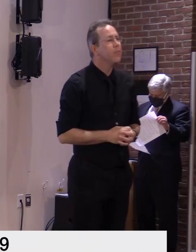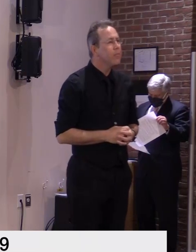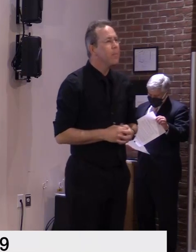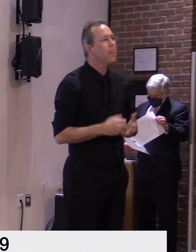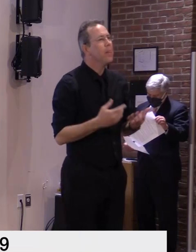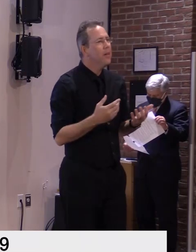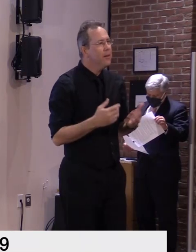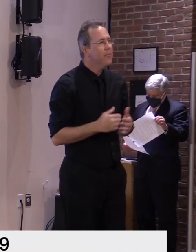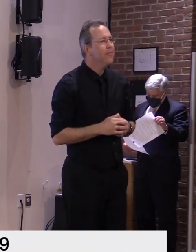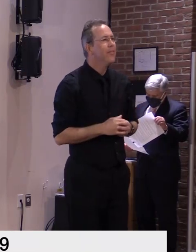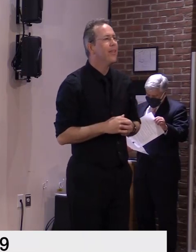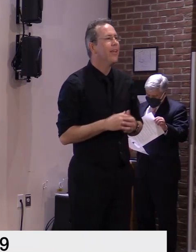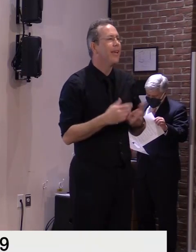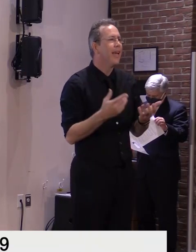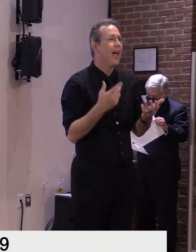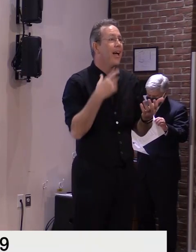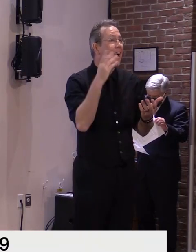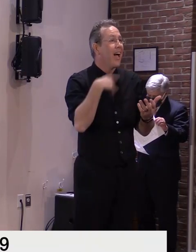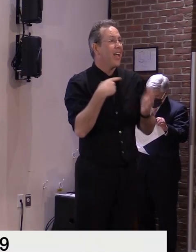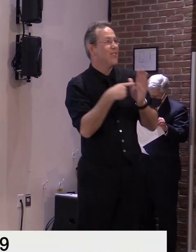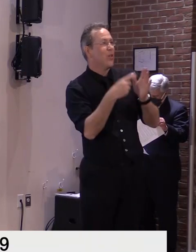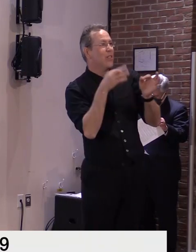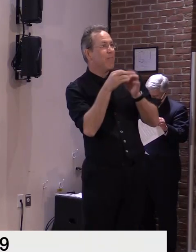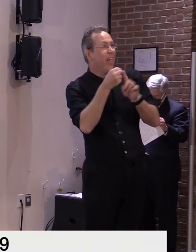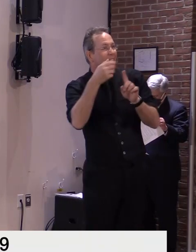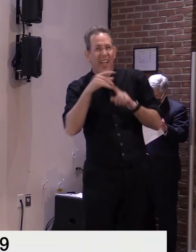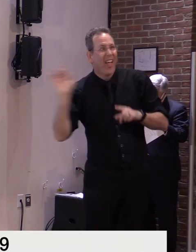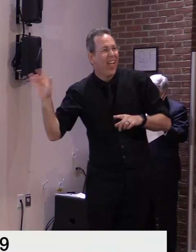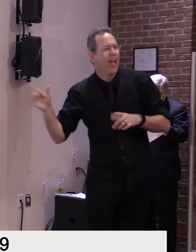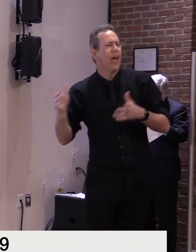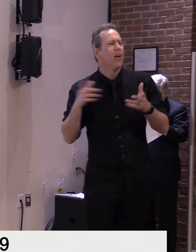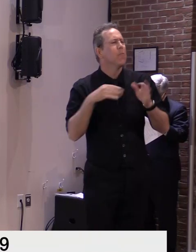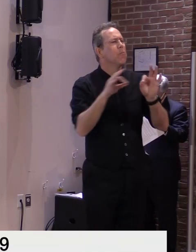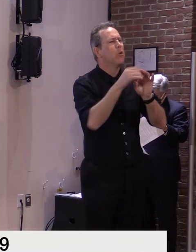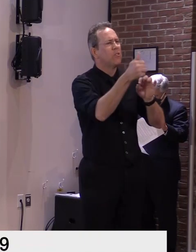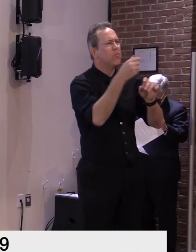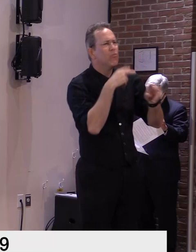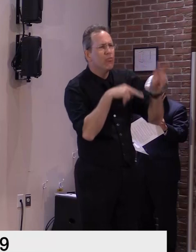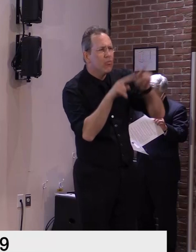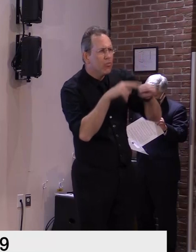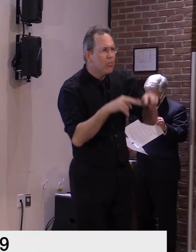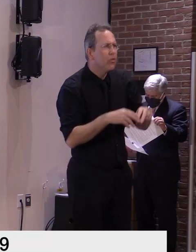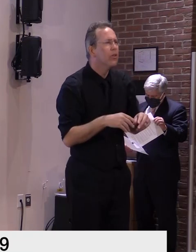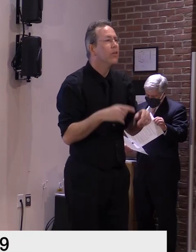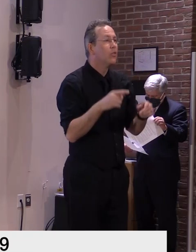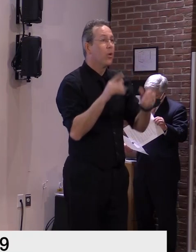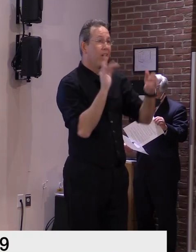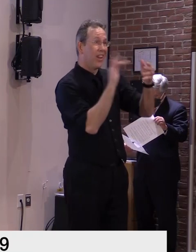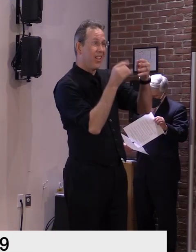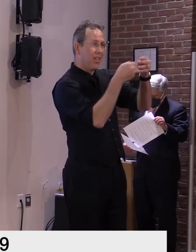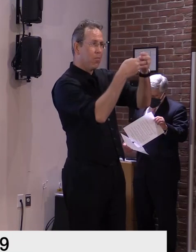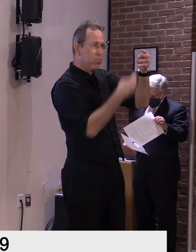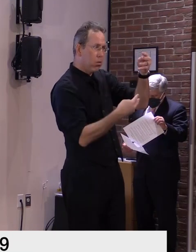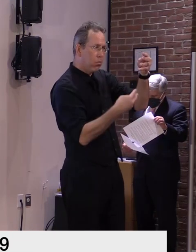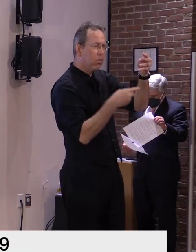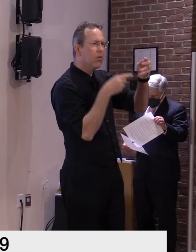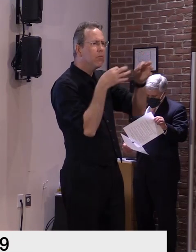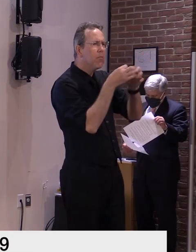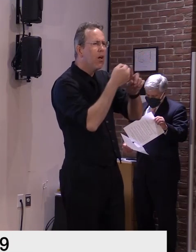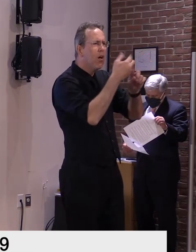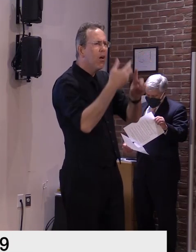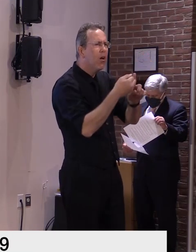is a screenshot, and they'll be able to get a real nice summary of all the different features for each of those particular